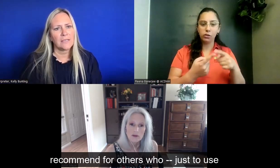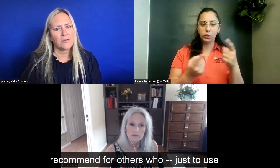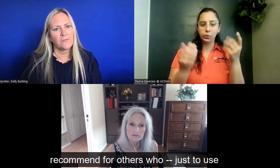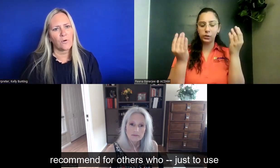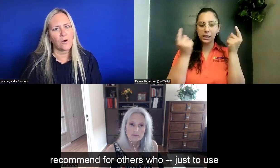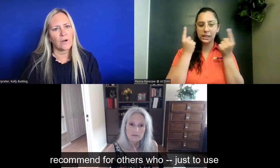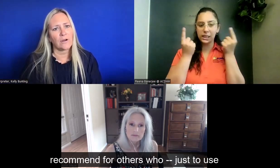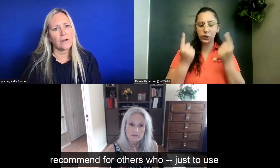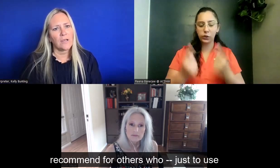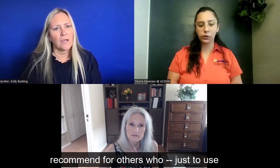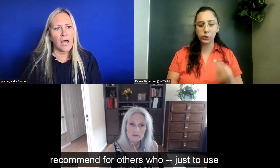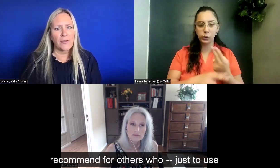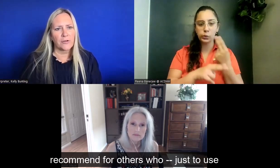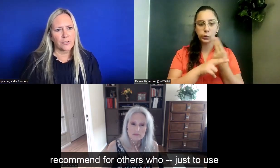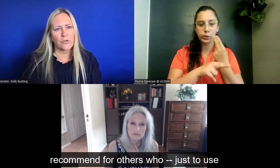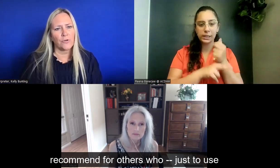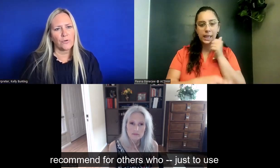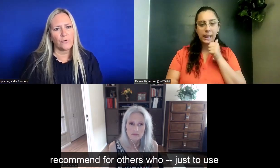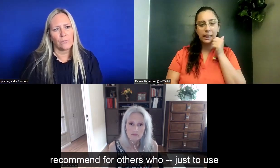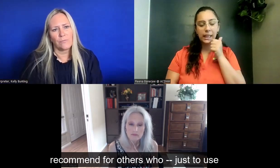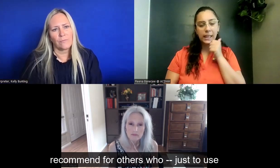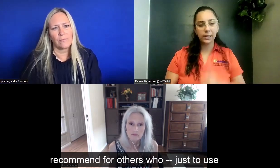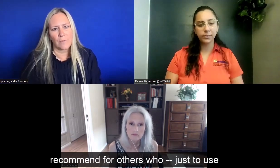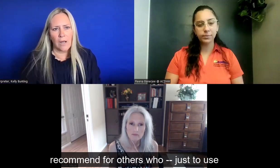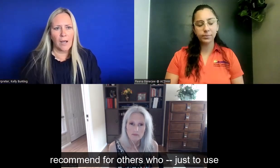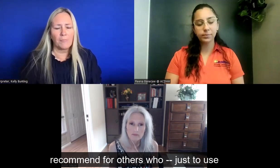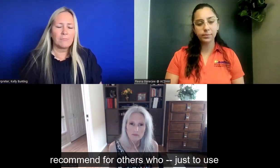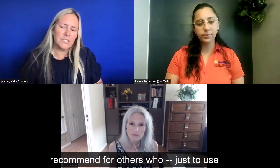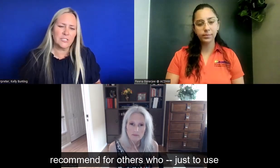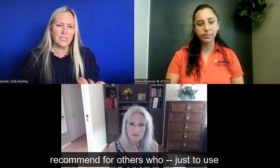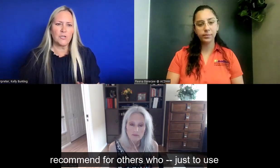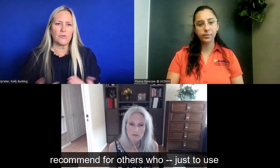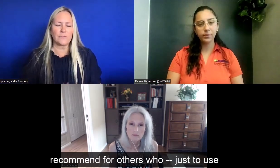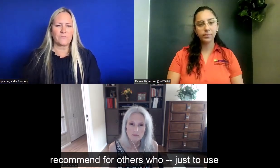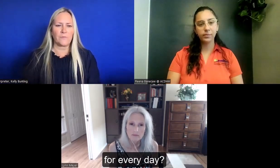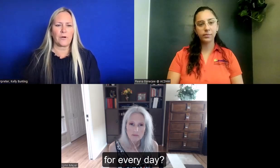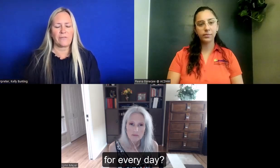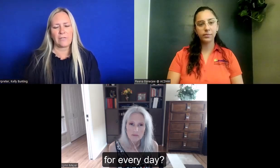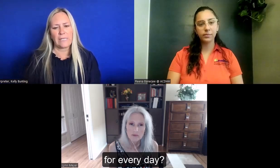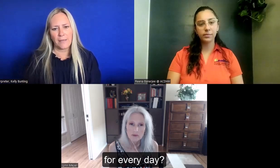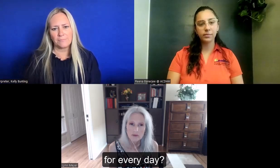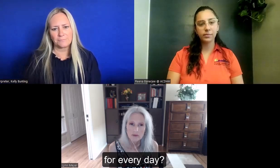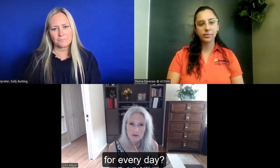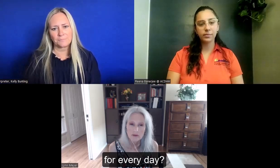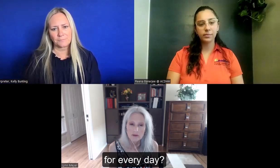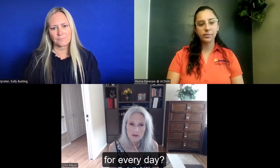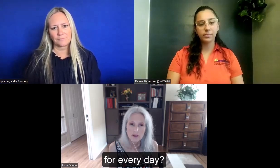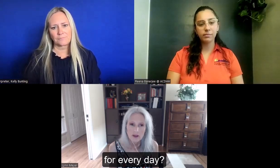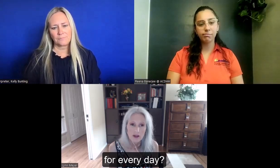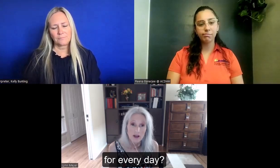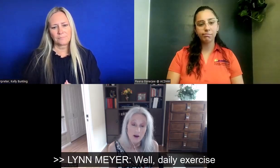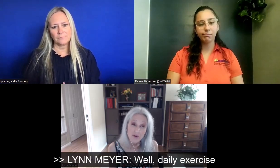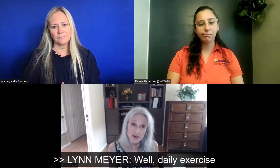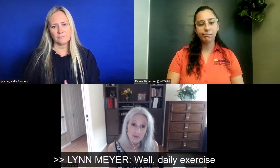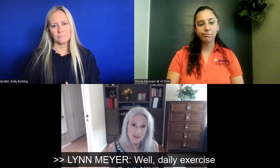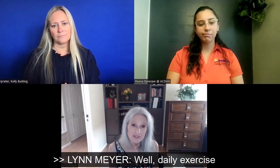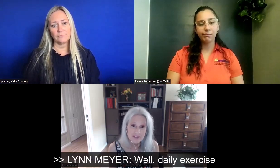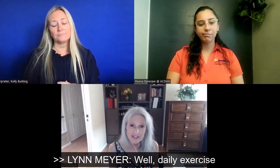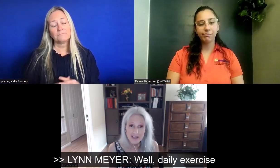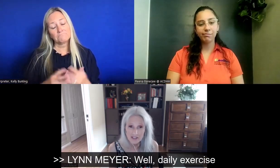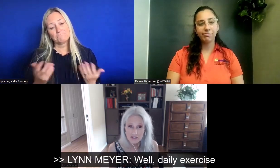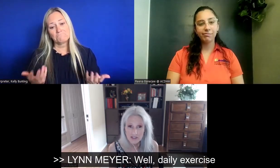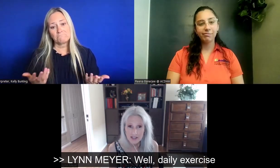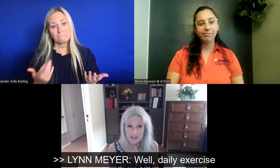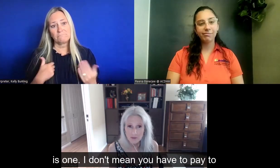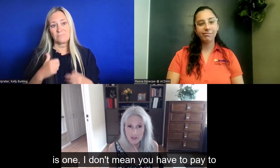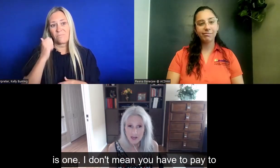recommend for others who just to use for every day? Well,